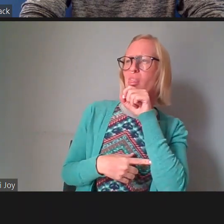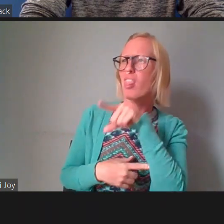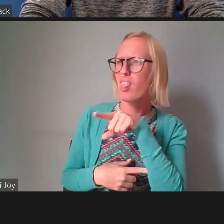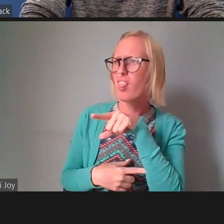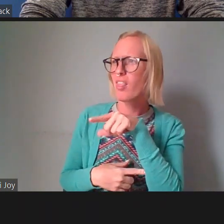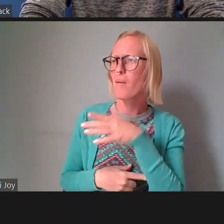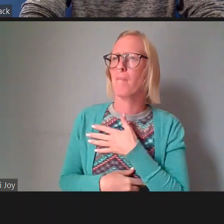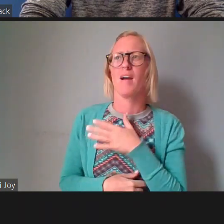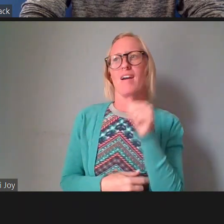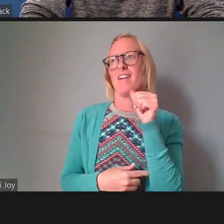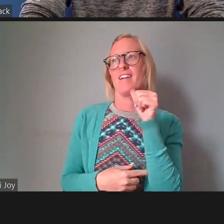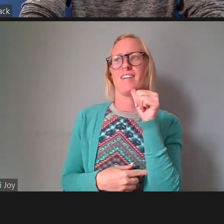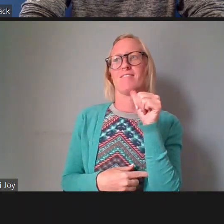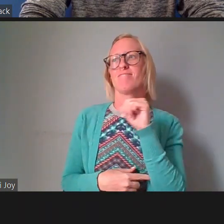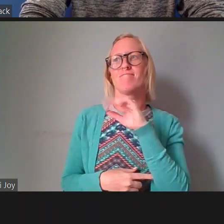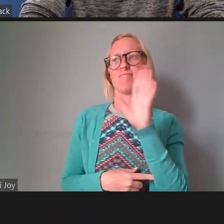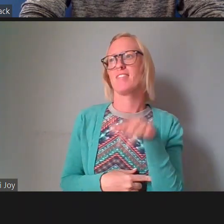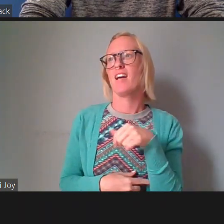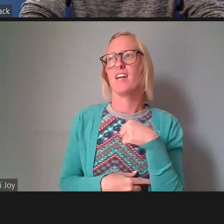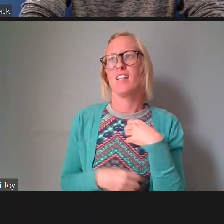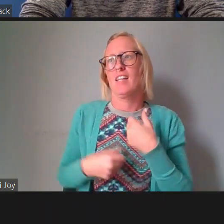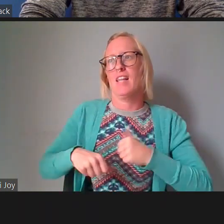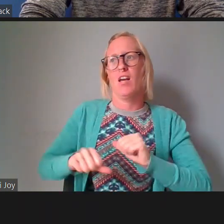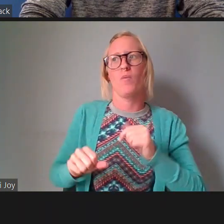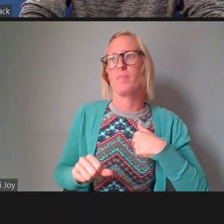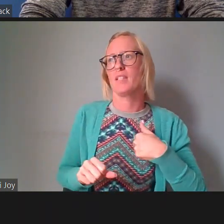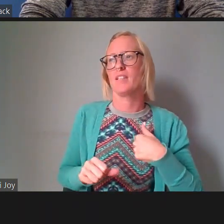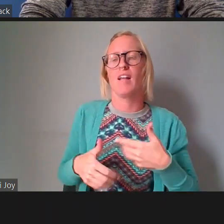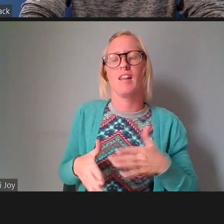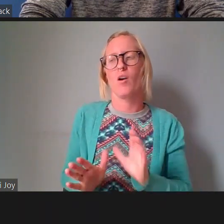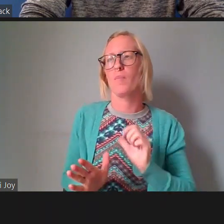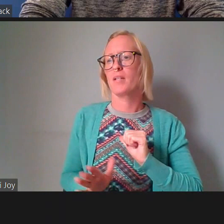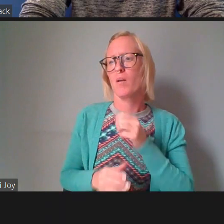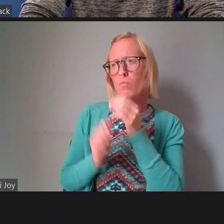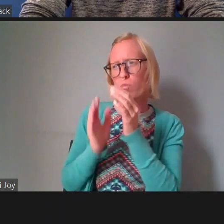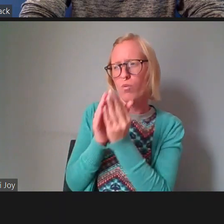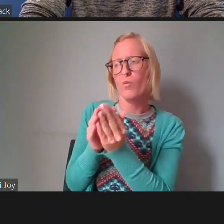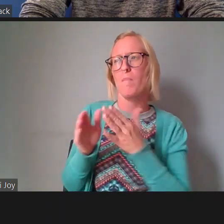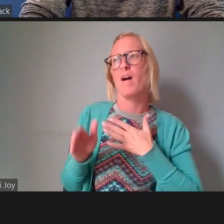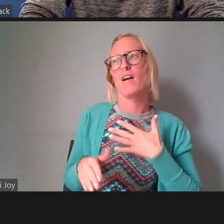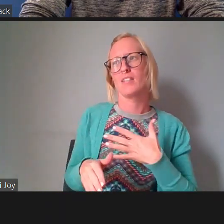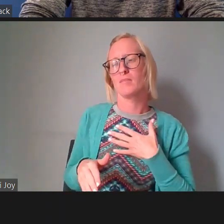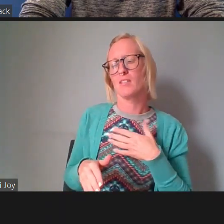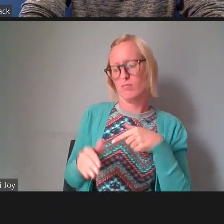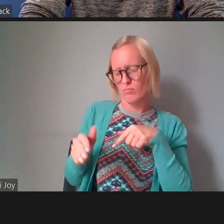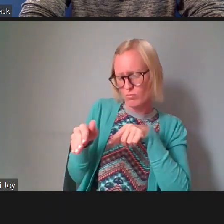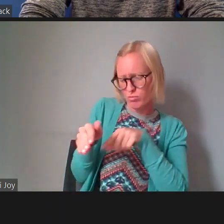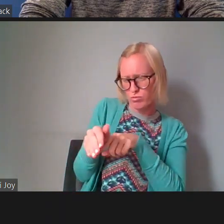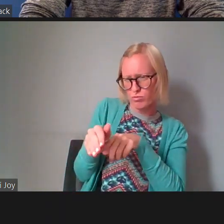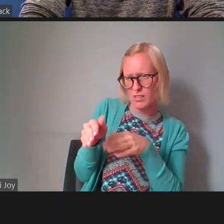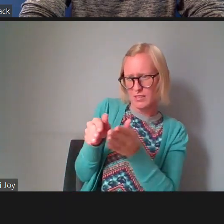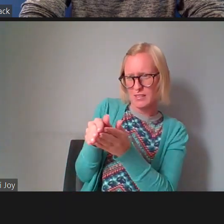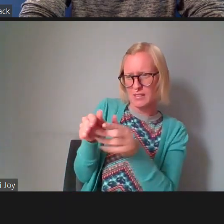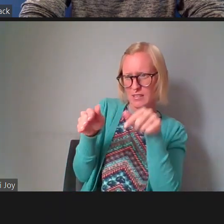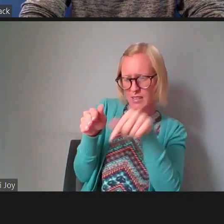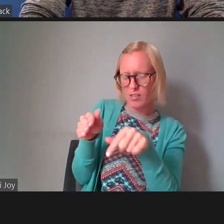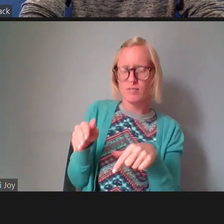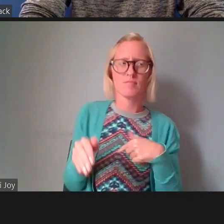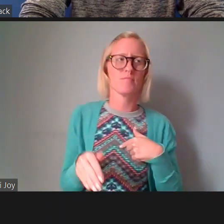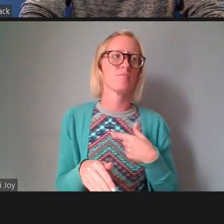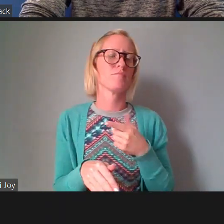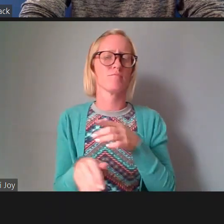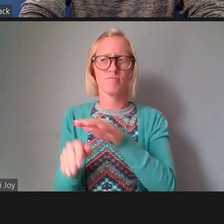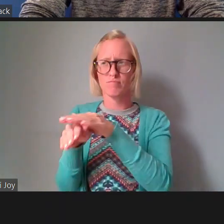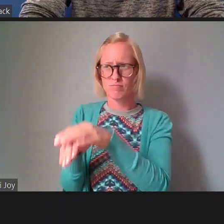auntie wouldn't let me blow on account of my asthma. He said you blew from down here. Piggy laid a hand on his